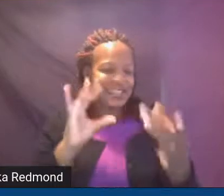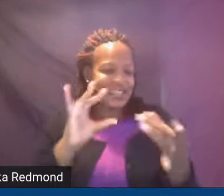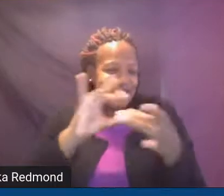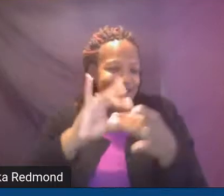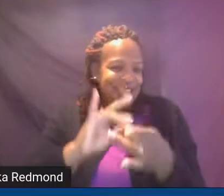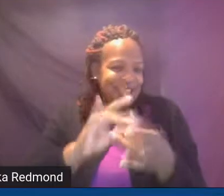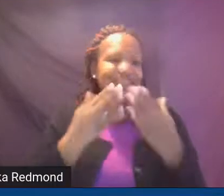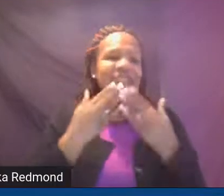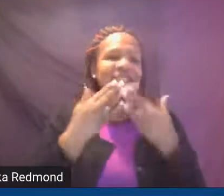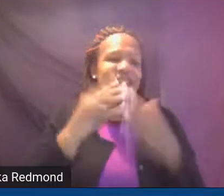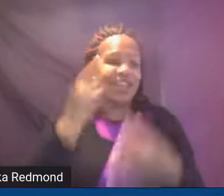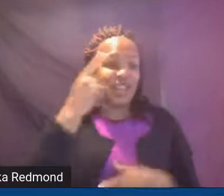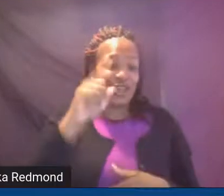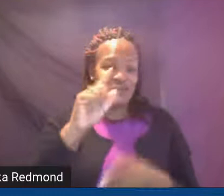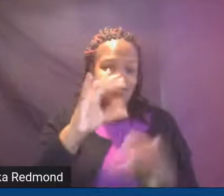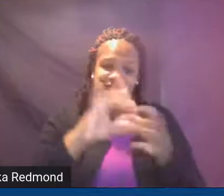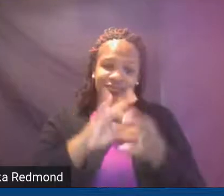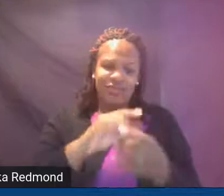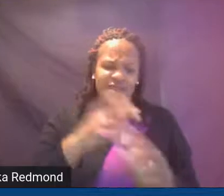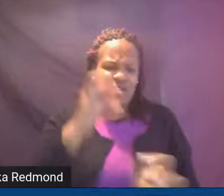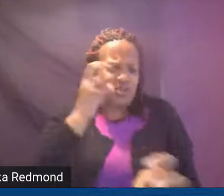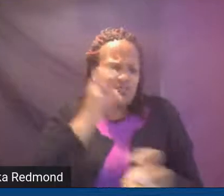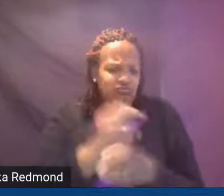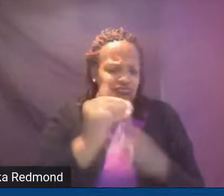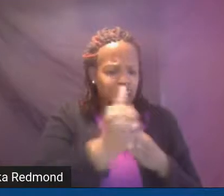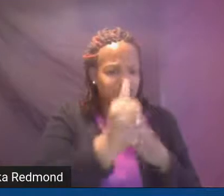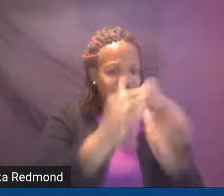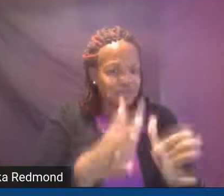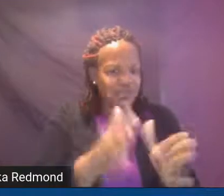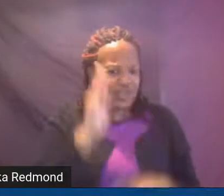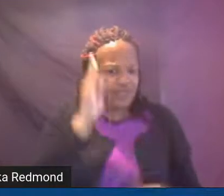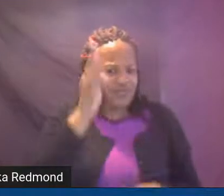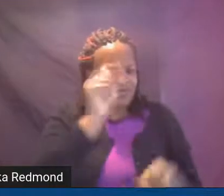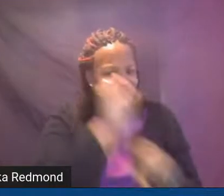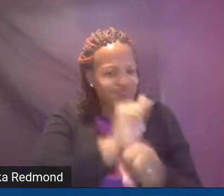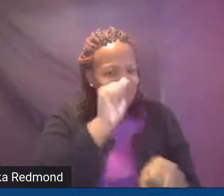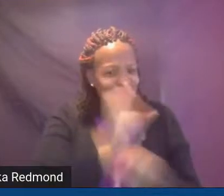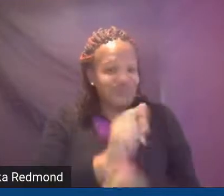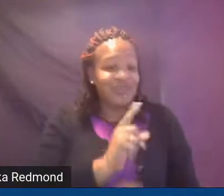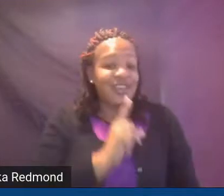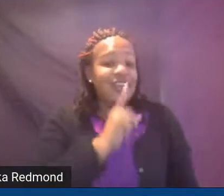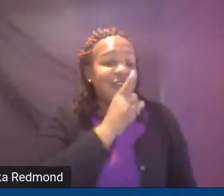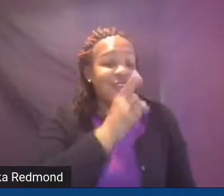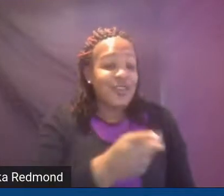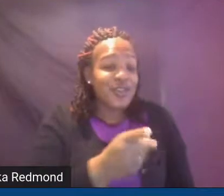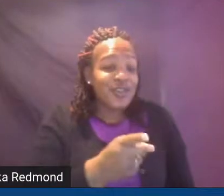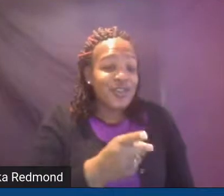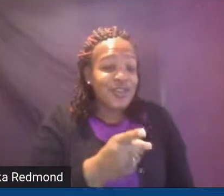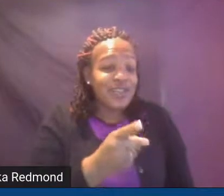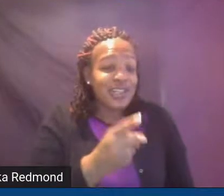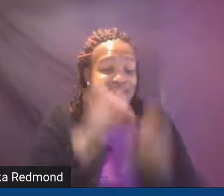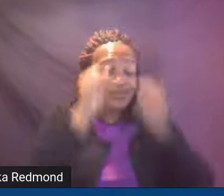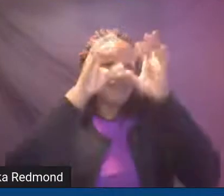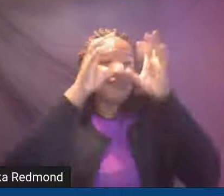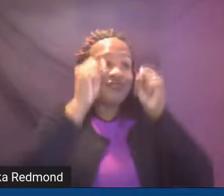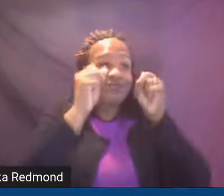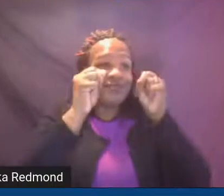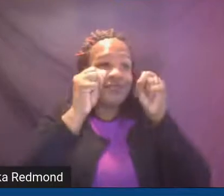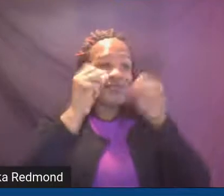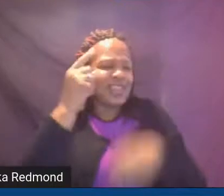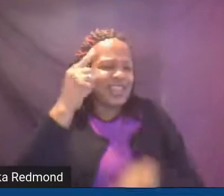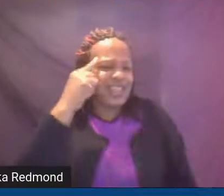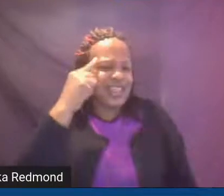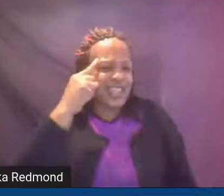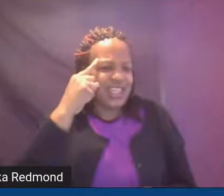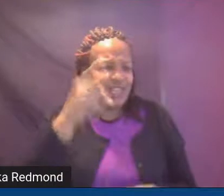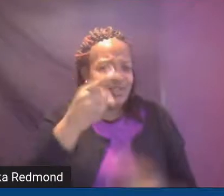your thought leadership in the area of the future of work, and really just amazing thinking what you bring to the